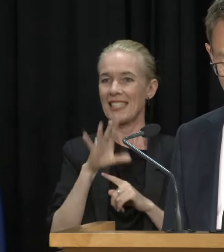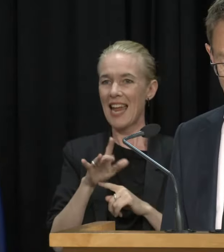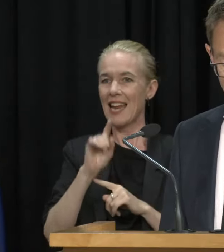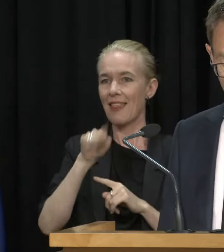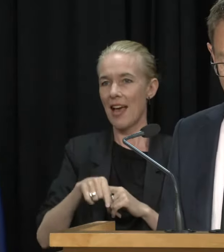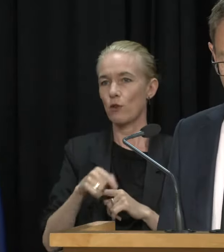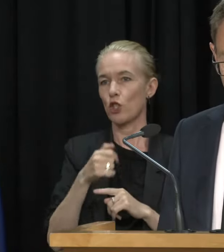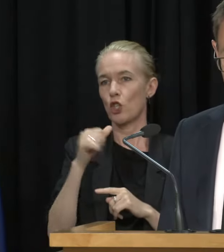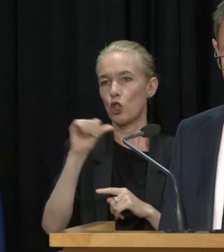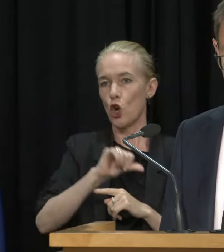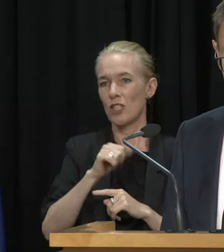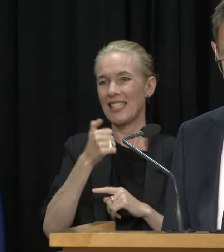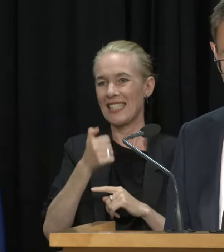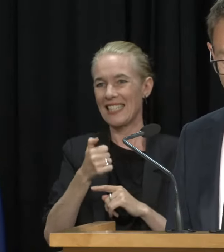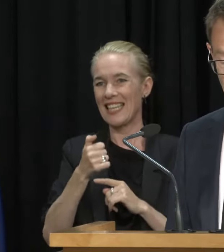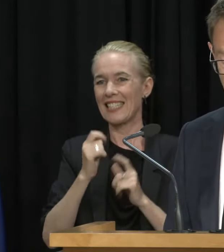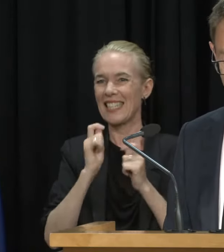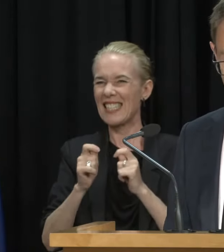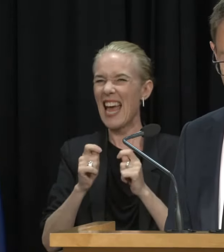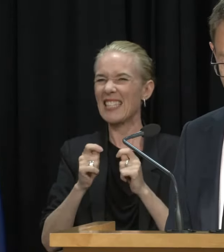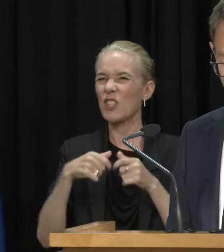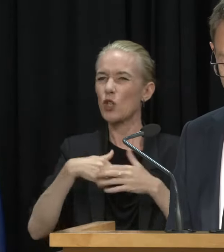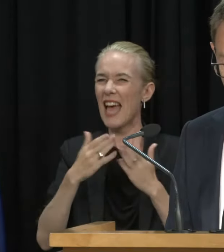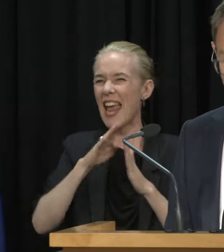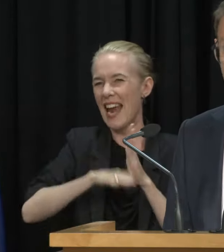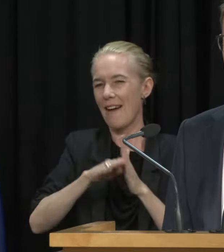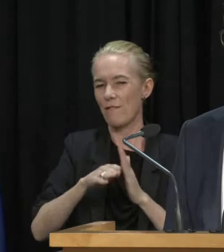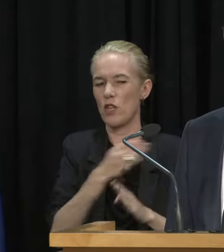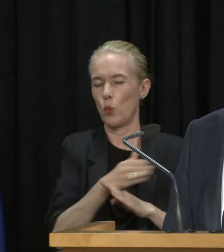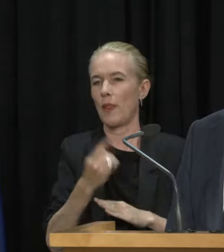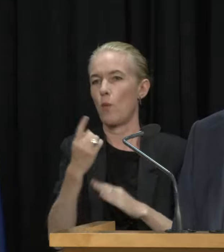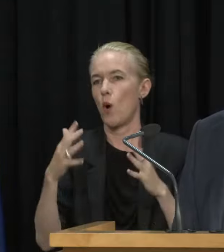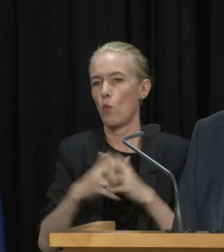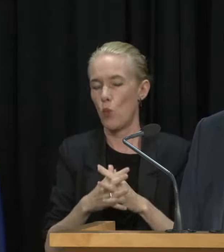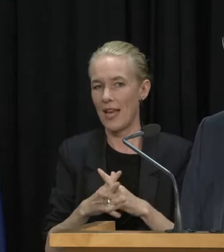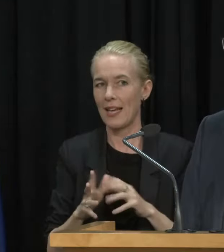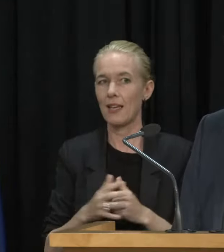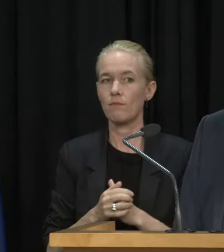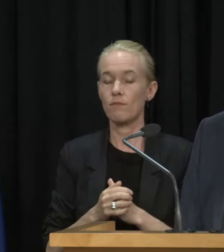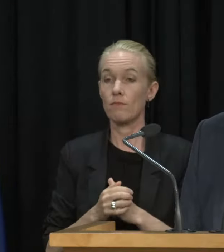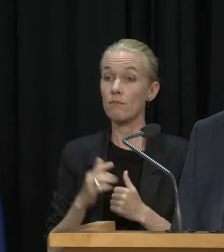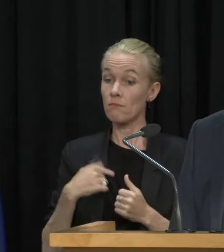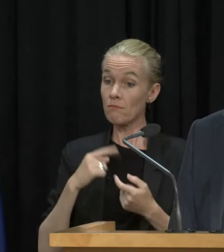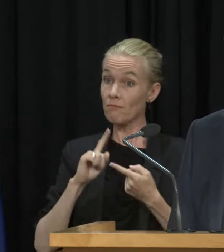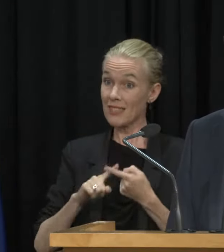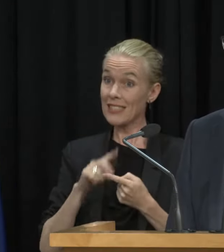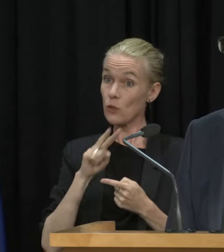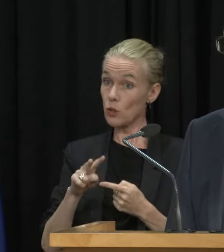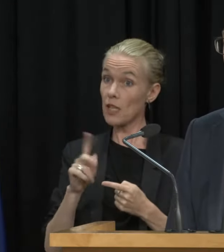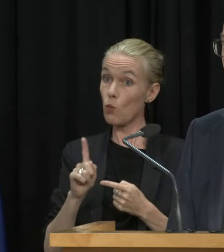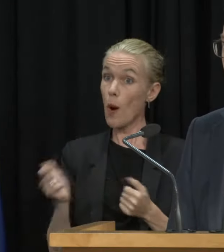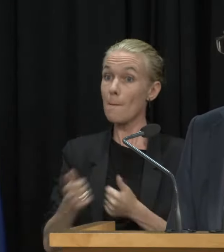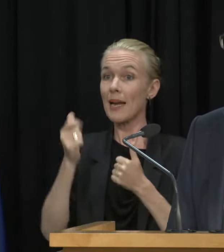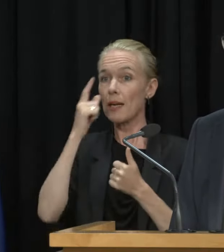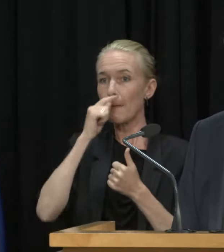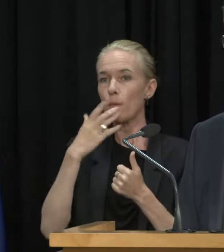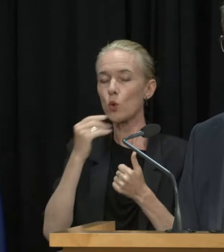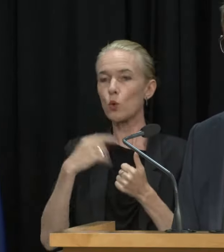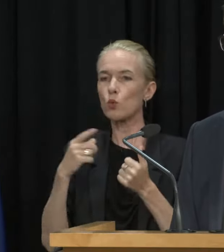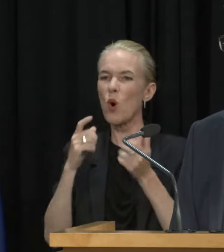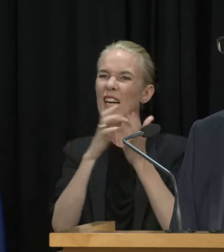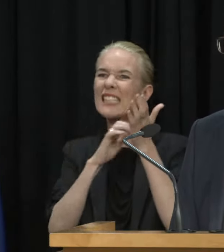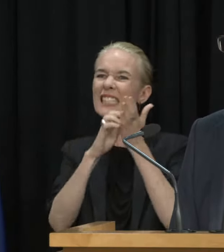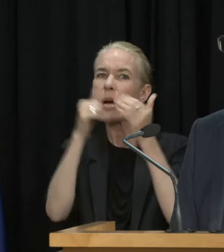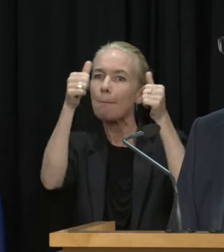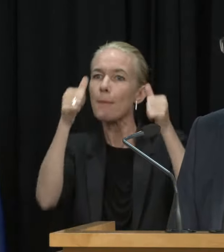tests. No further historical cases have been reported, and we're still seeing good use of the COVID Tracer app, and we'd like to